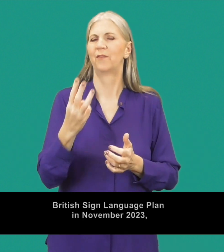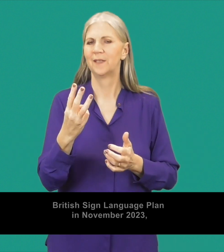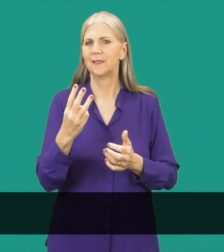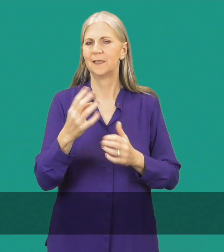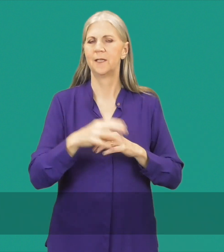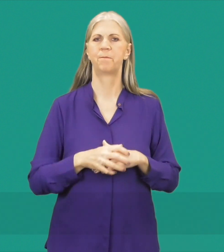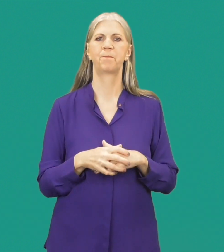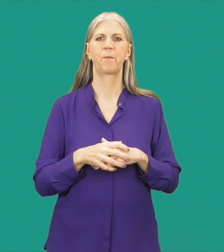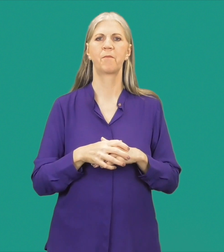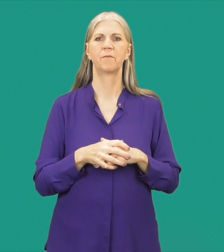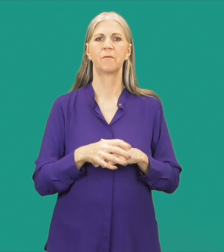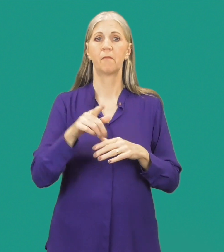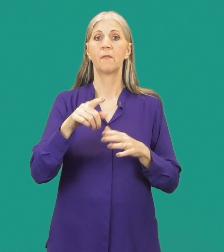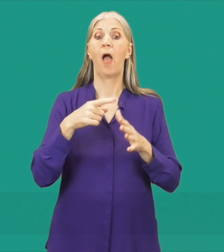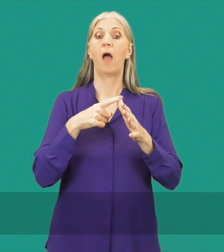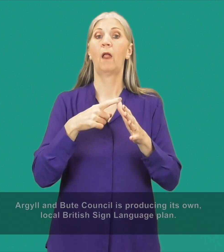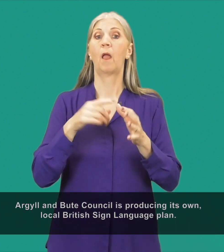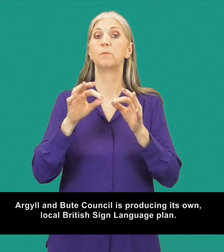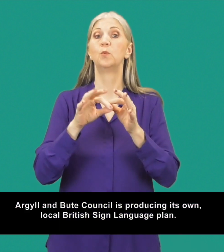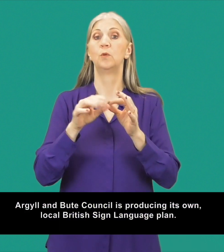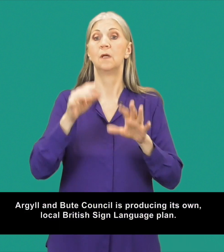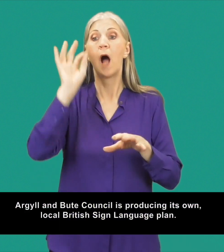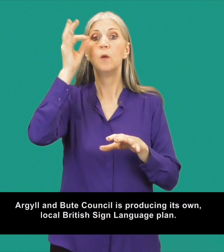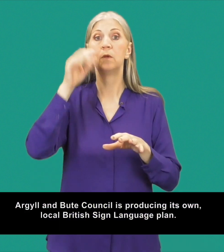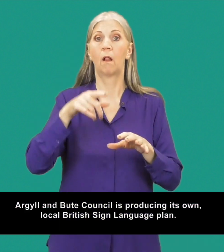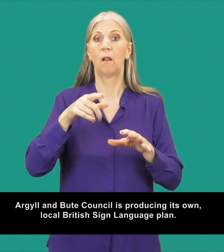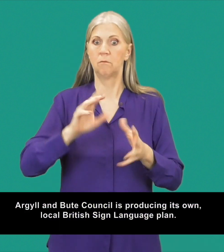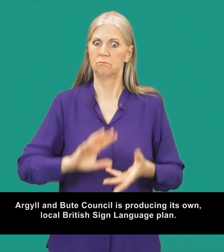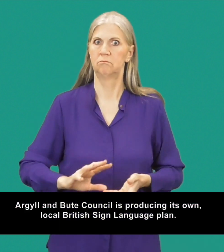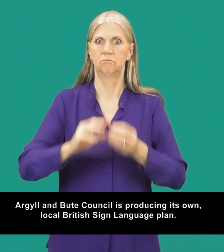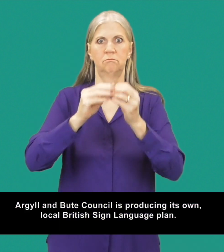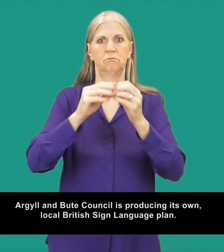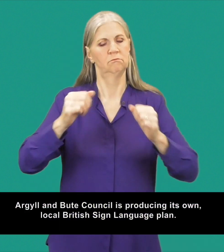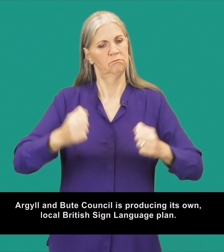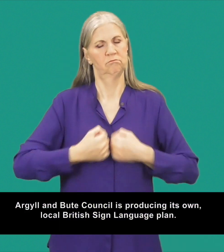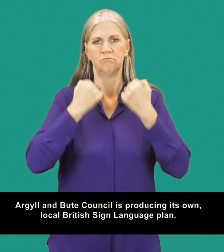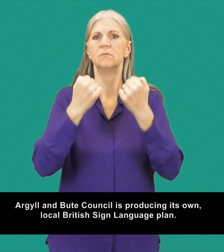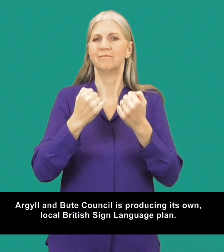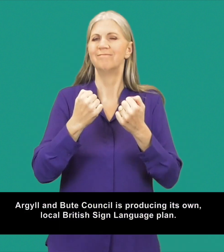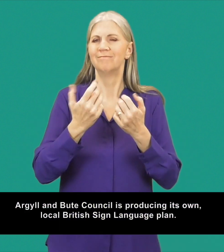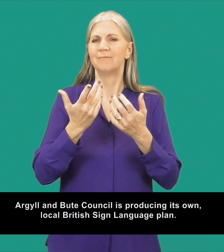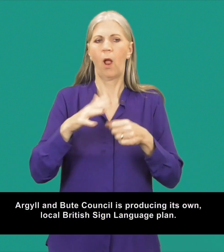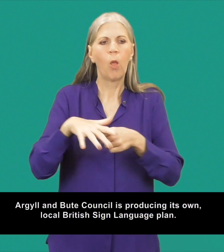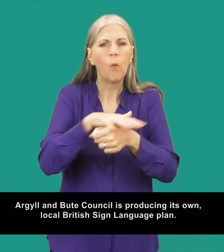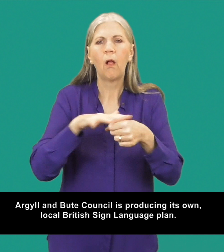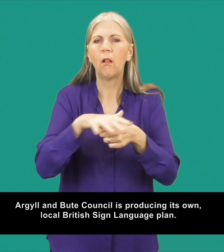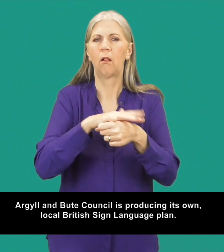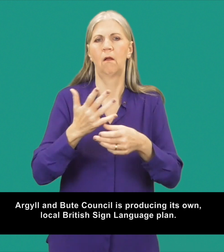Argyll and Bute Council is producing its own local British Sign Language Plan.